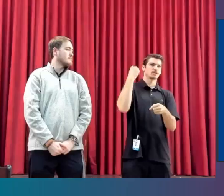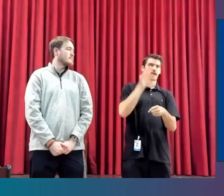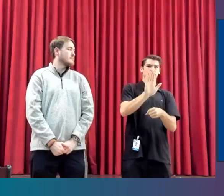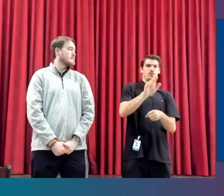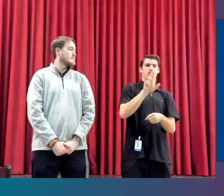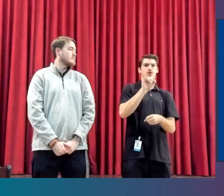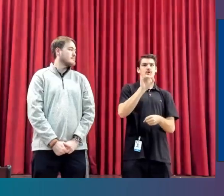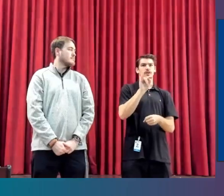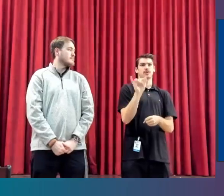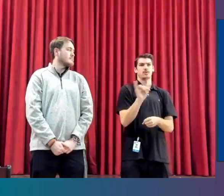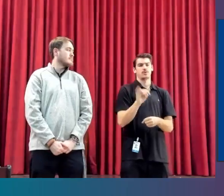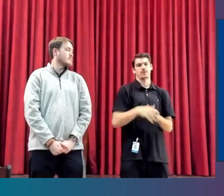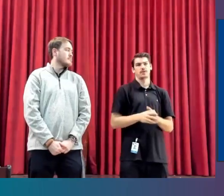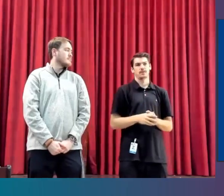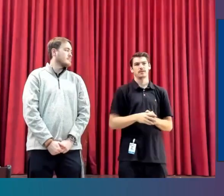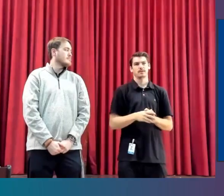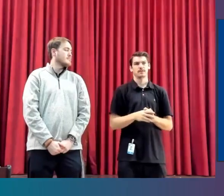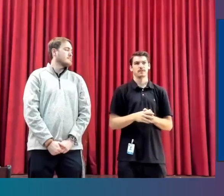well.